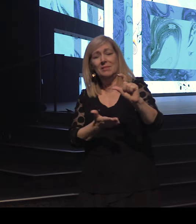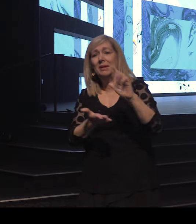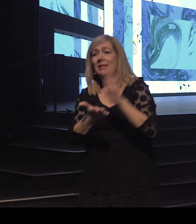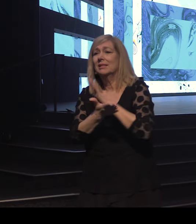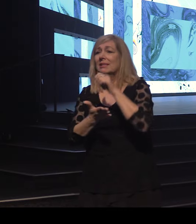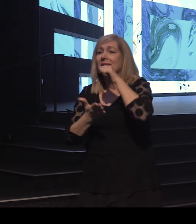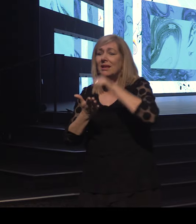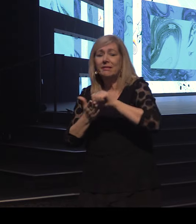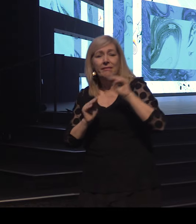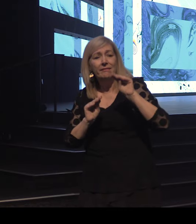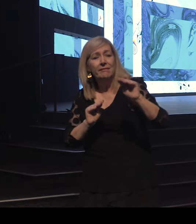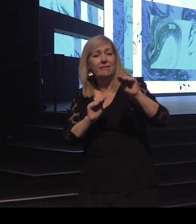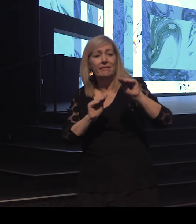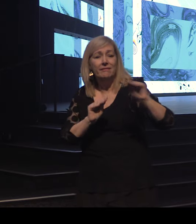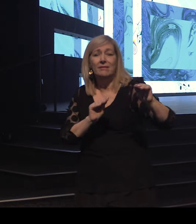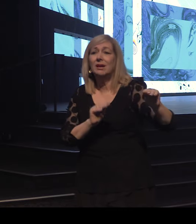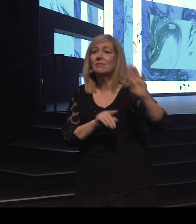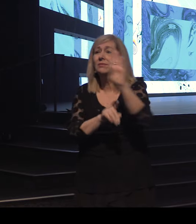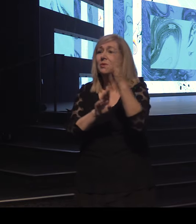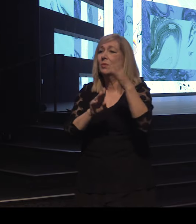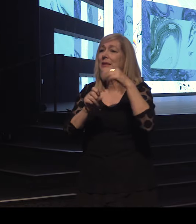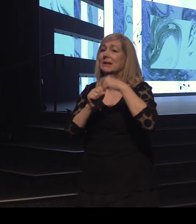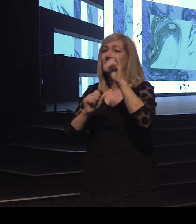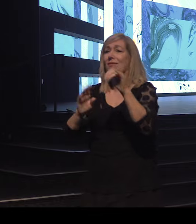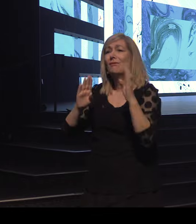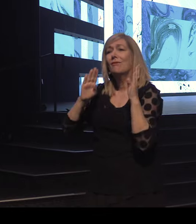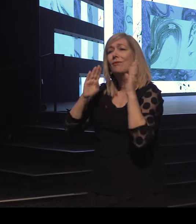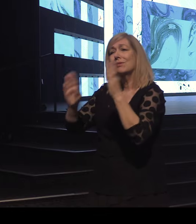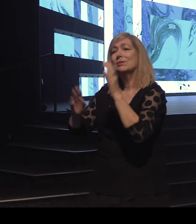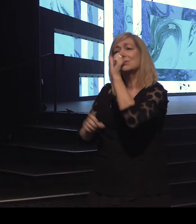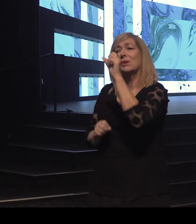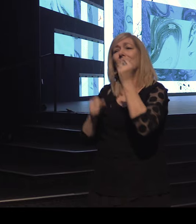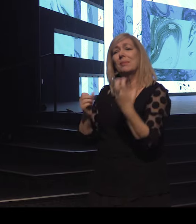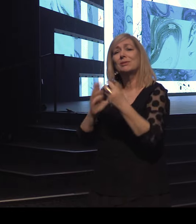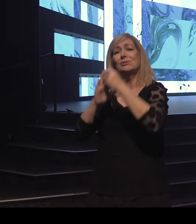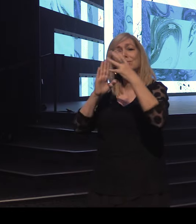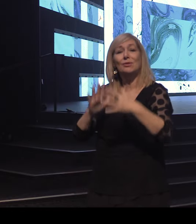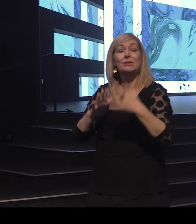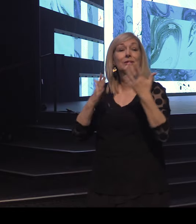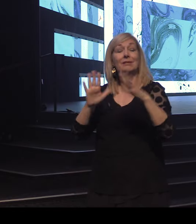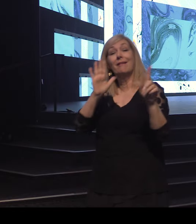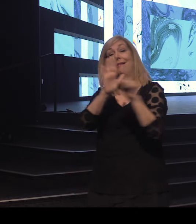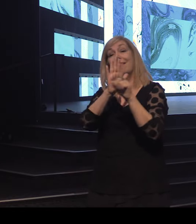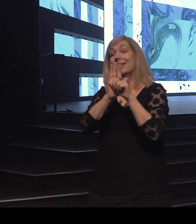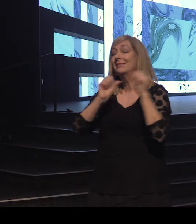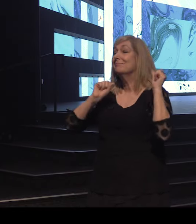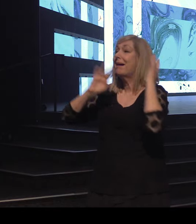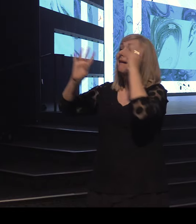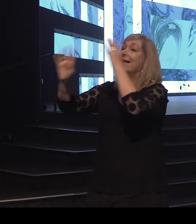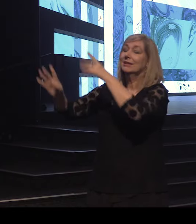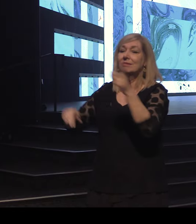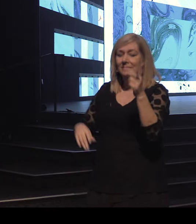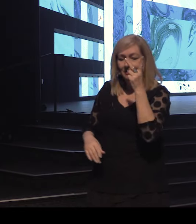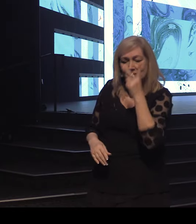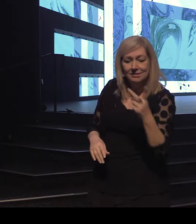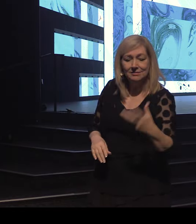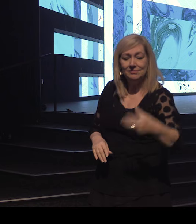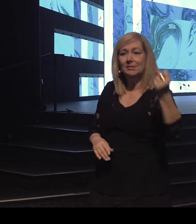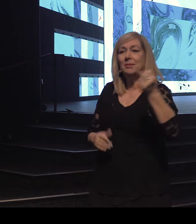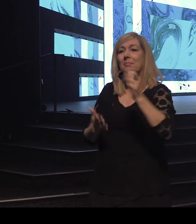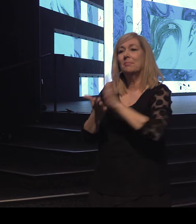letters right outside the door to the lecture halls so that when the thousands of students would come out, they would all grab one